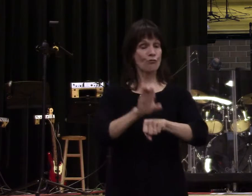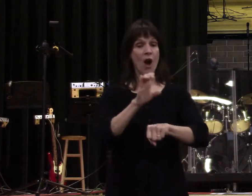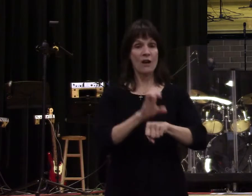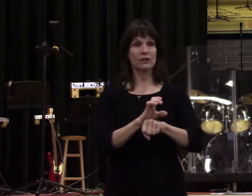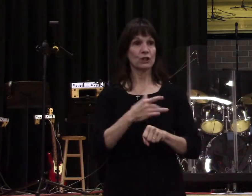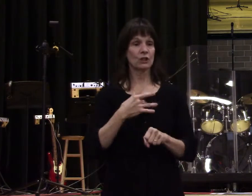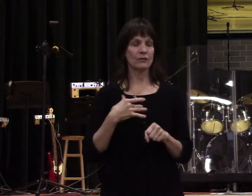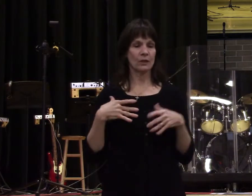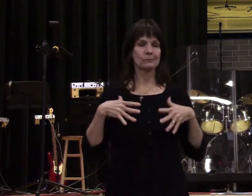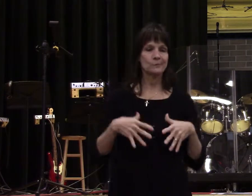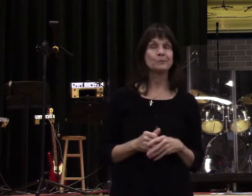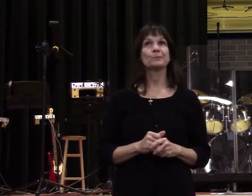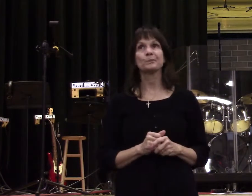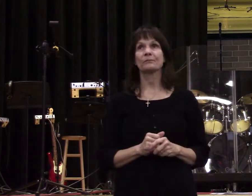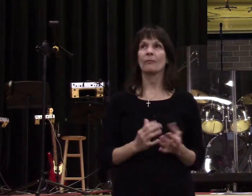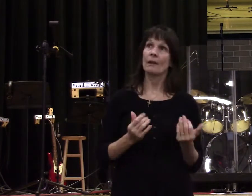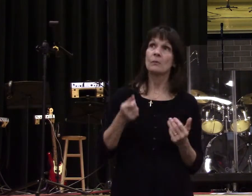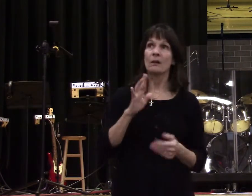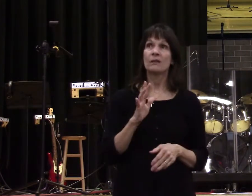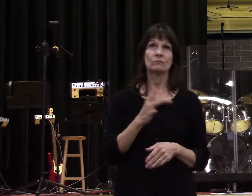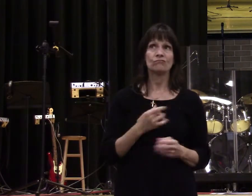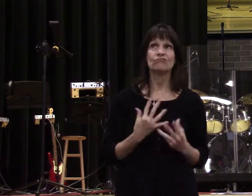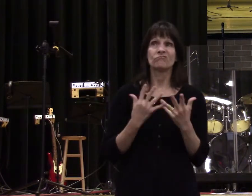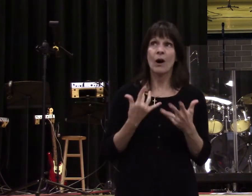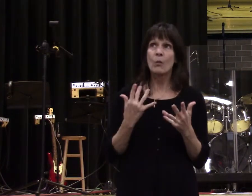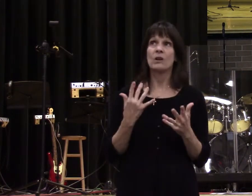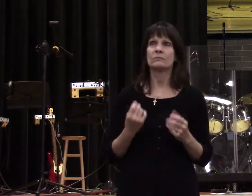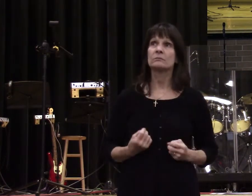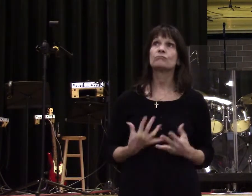you need to come to church with the shout of praise.